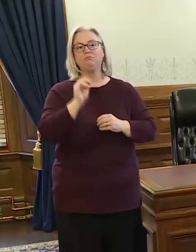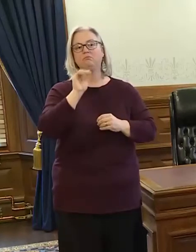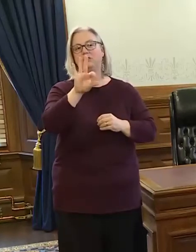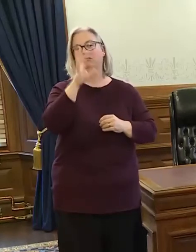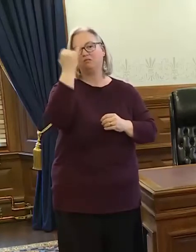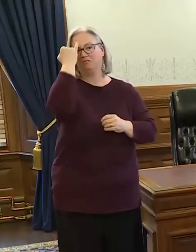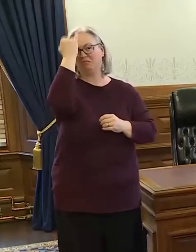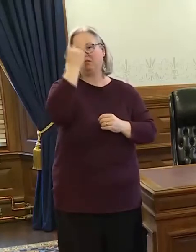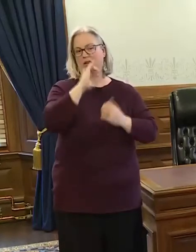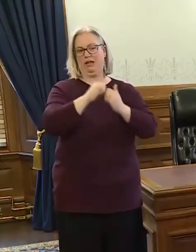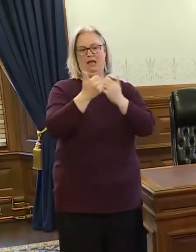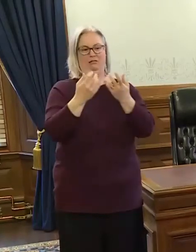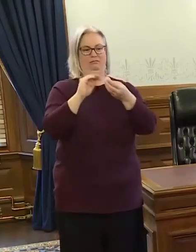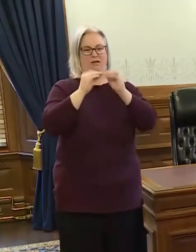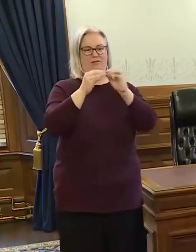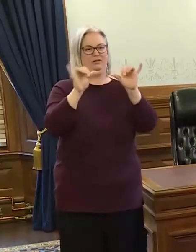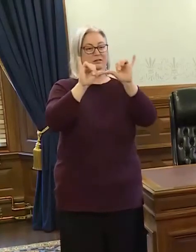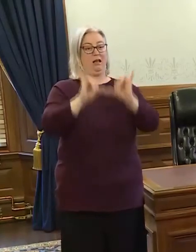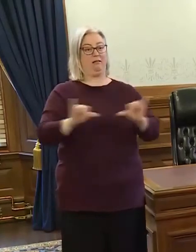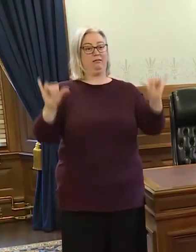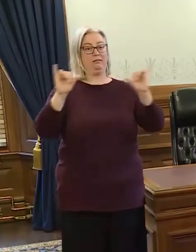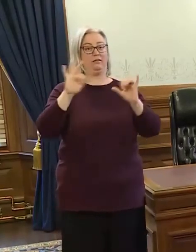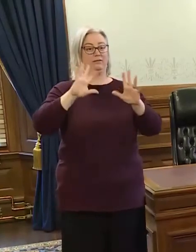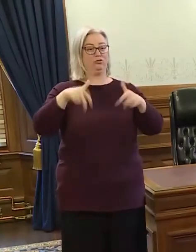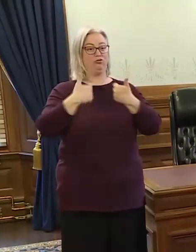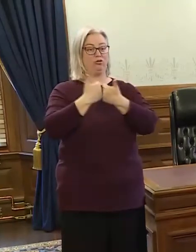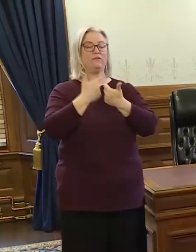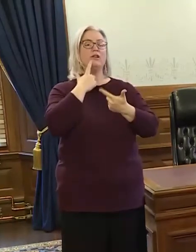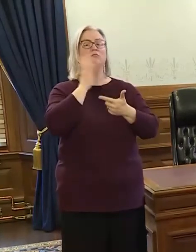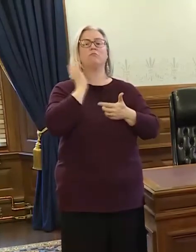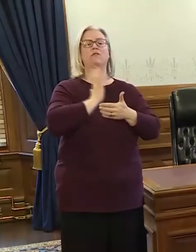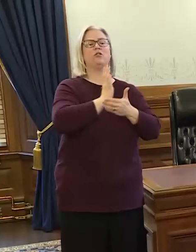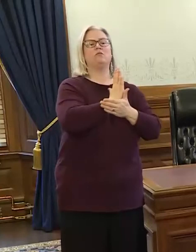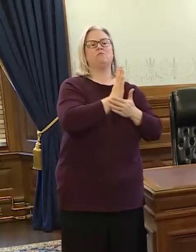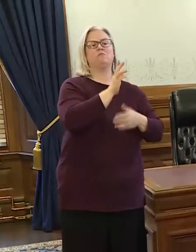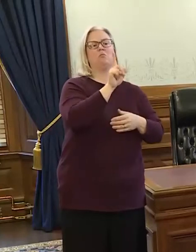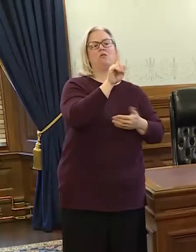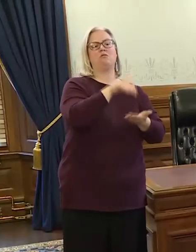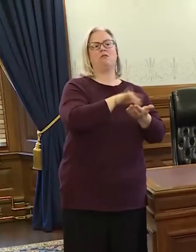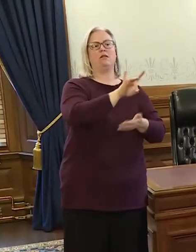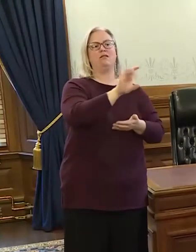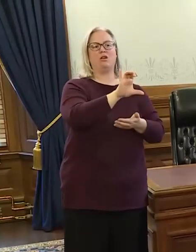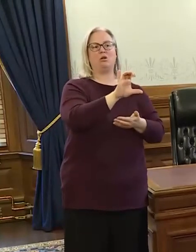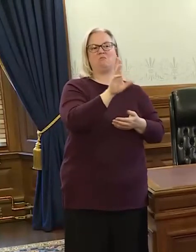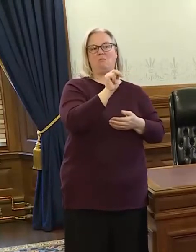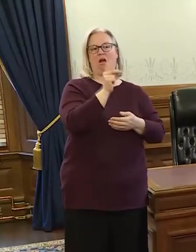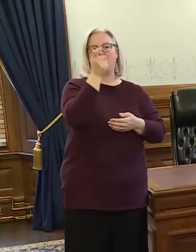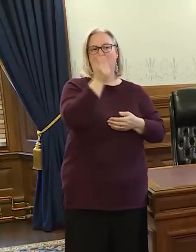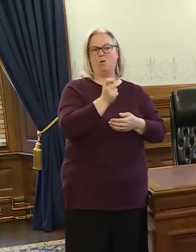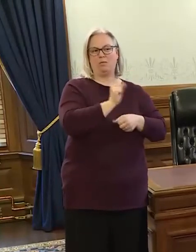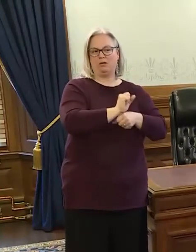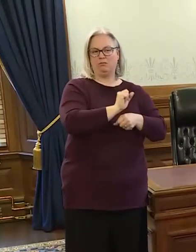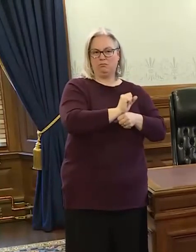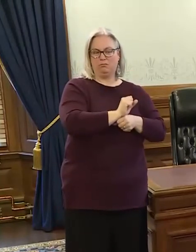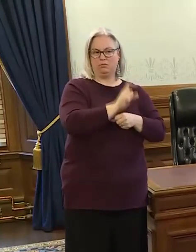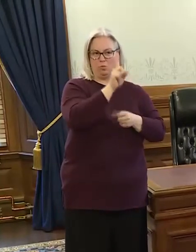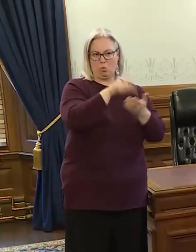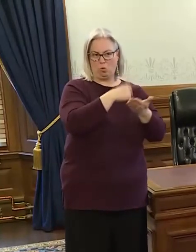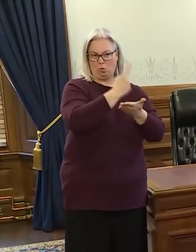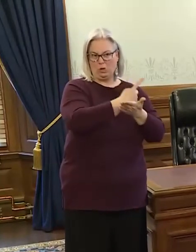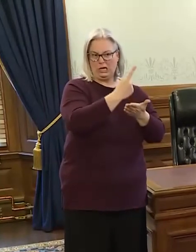idea of the scope of the challenge, we went from an average of 1,800 unemployment claims per